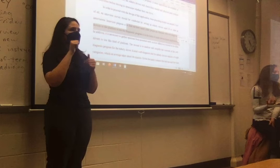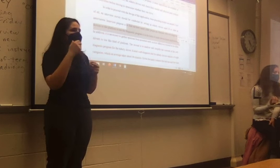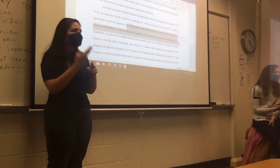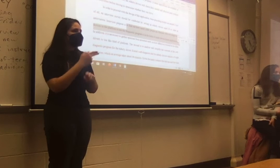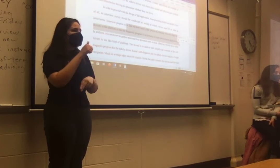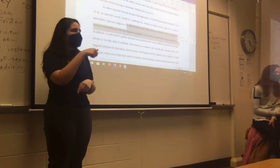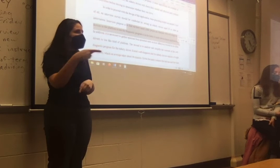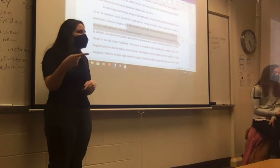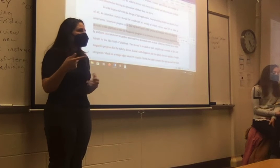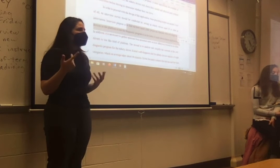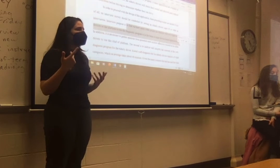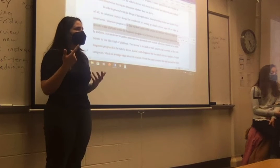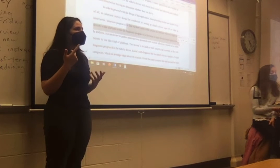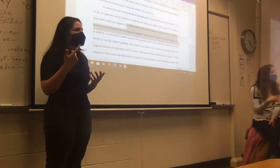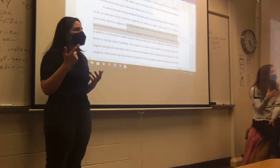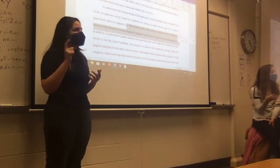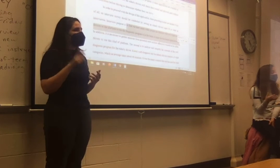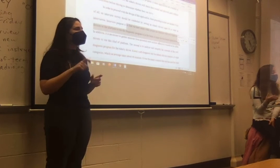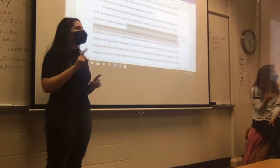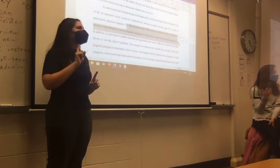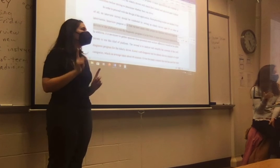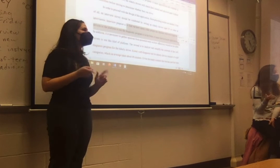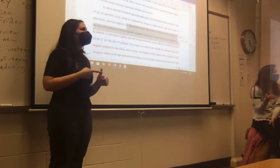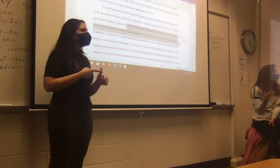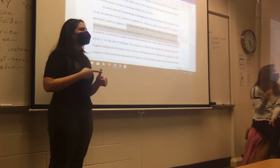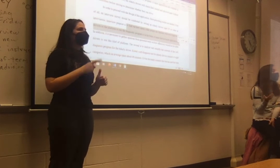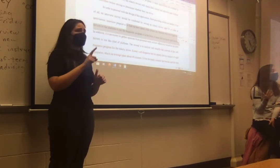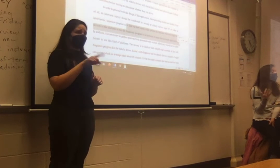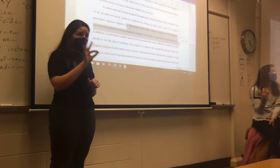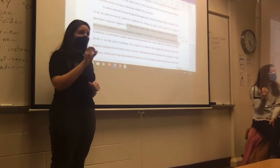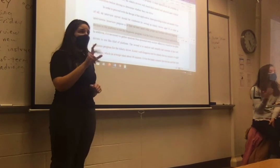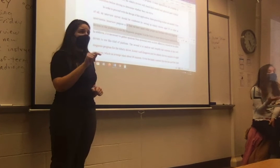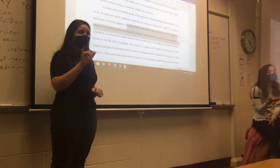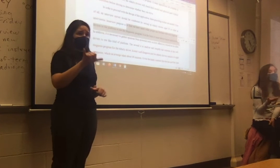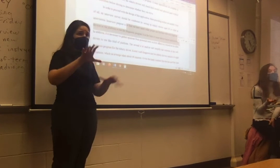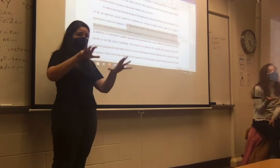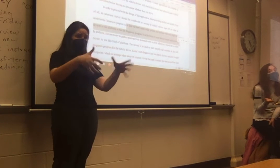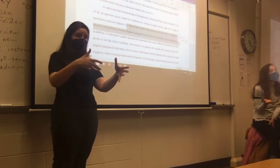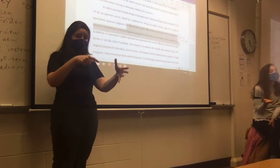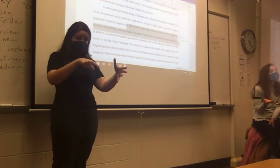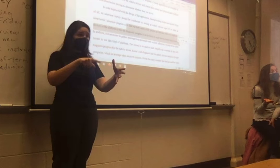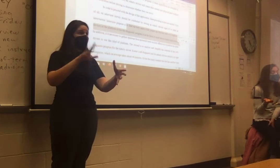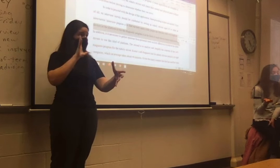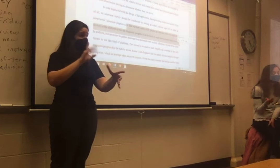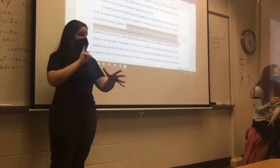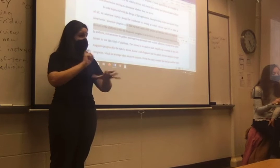right? So the first step is to find out if elderly people will actually use this, right?